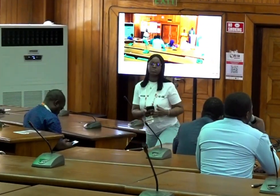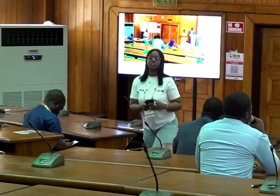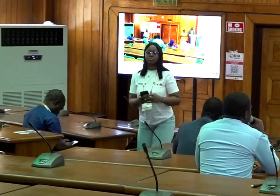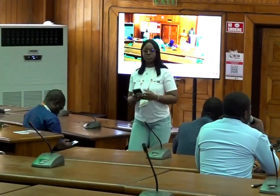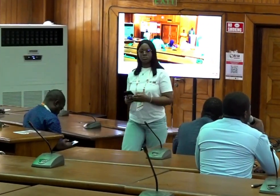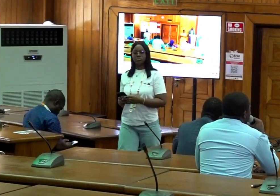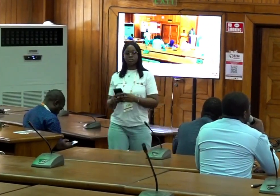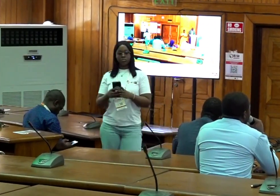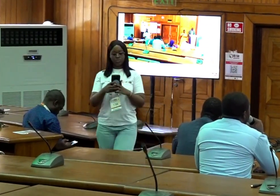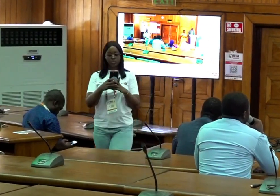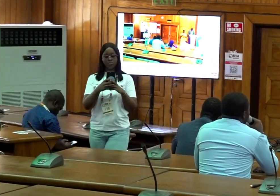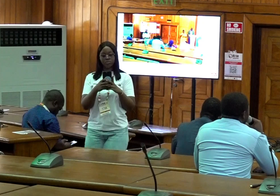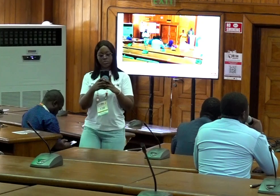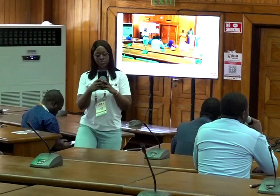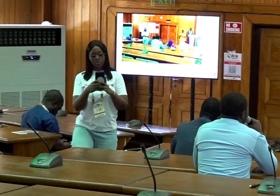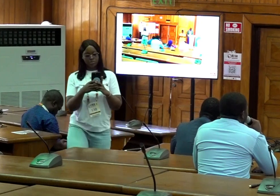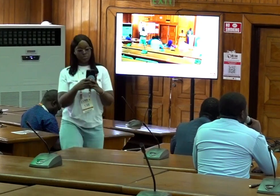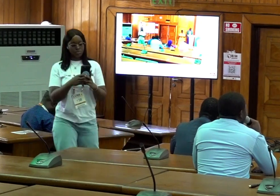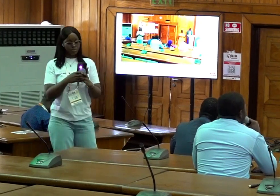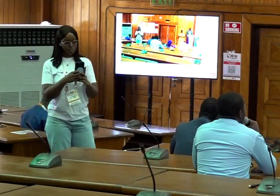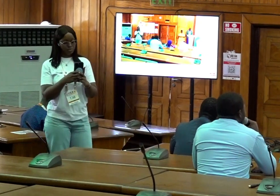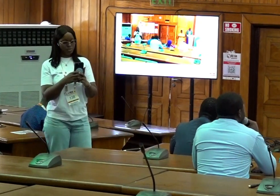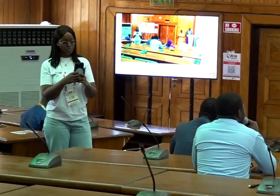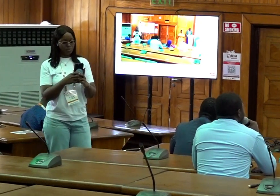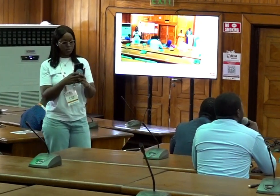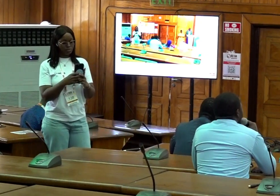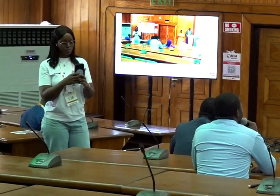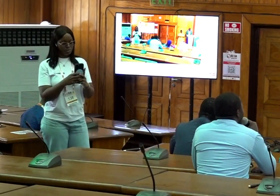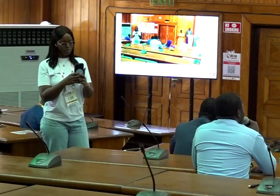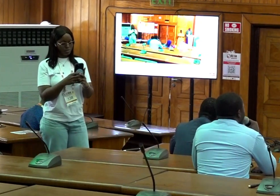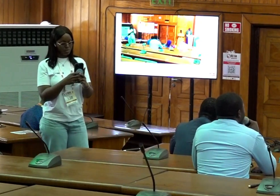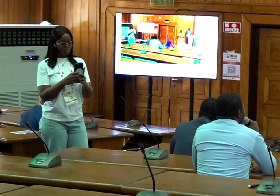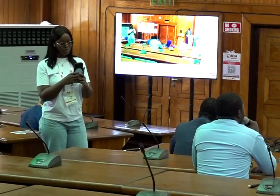for those with the recurrent,